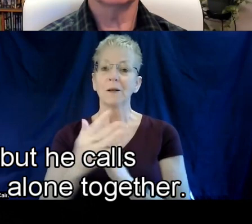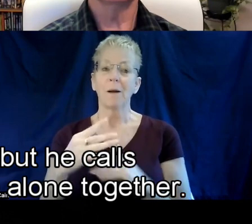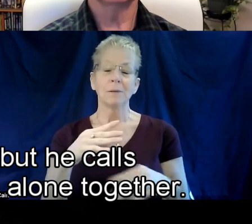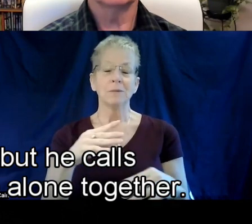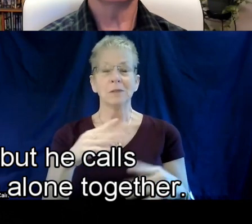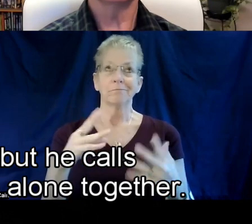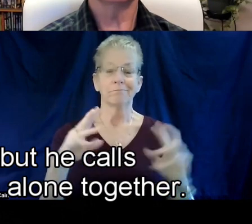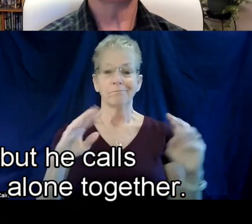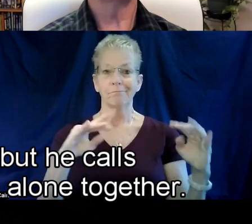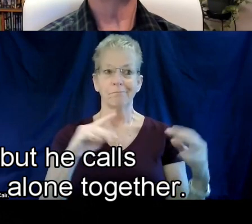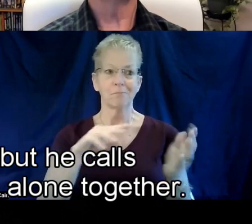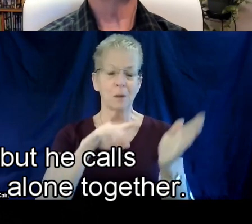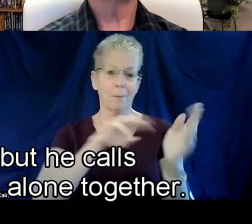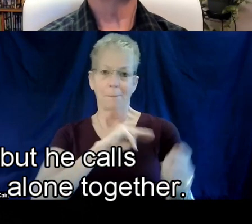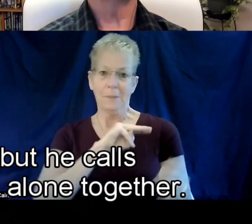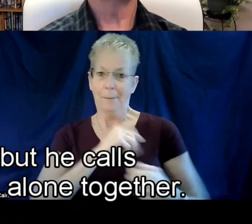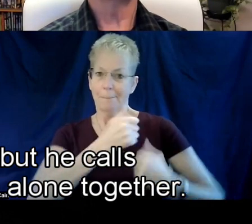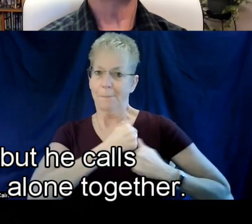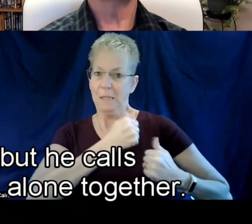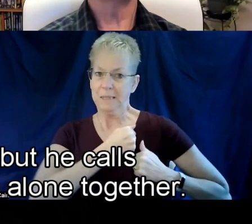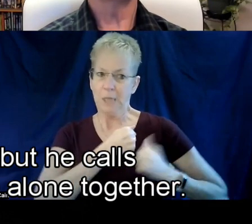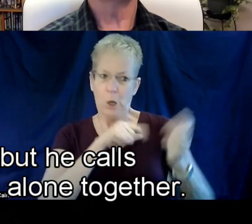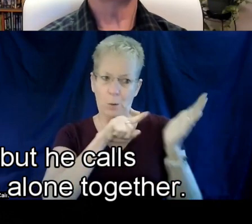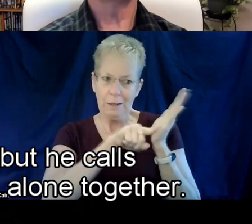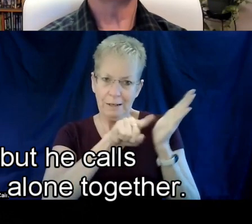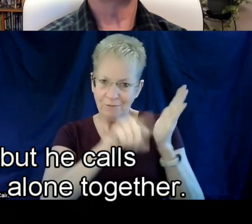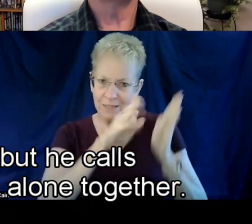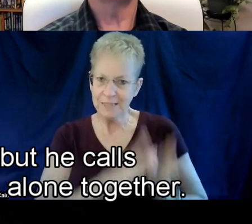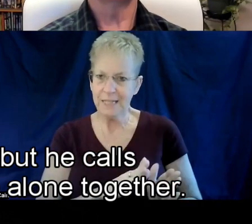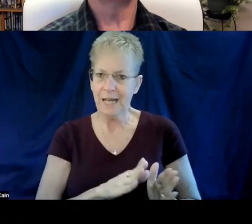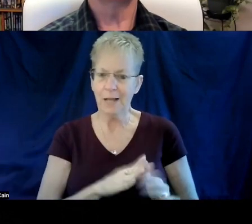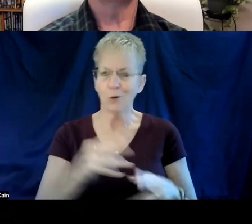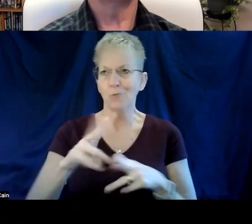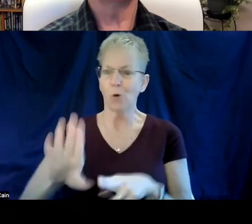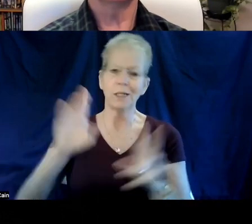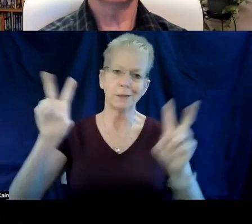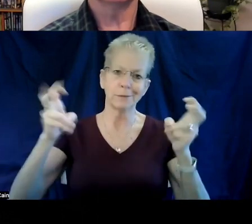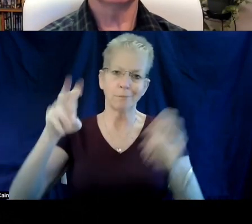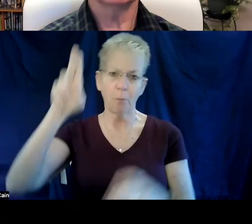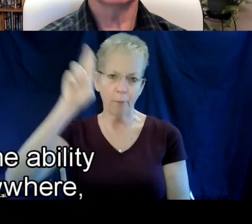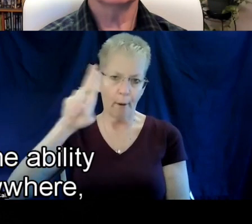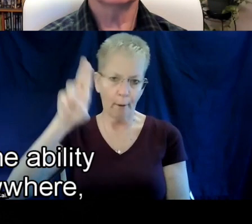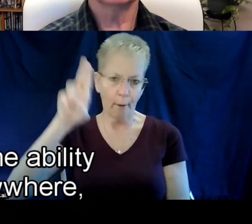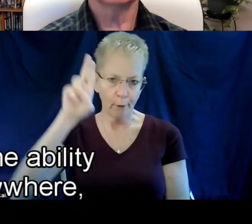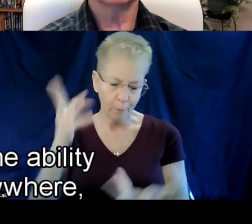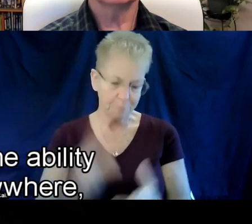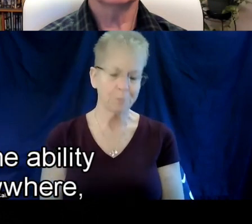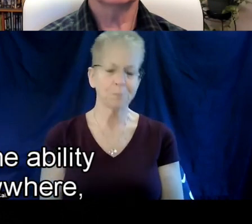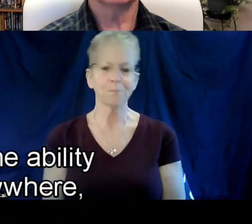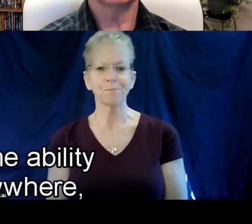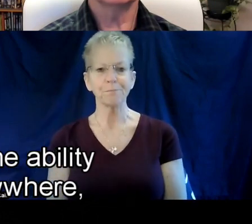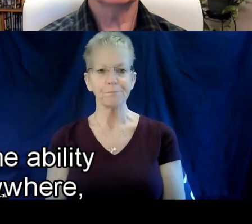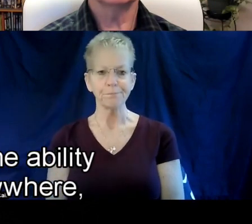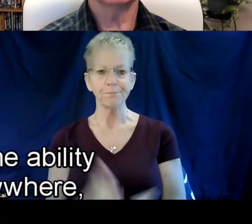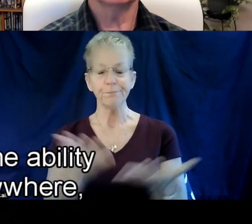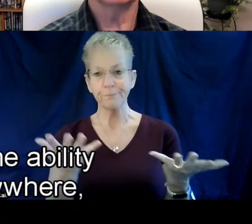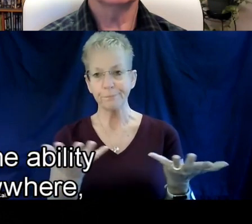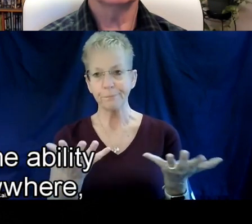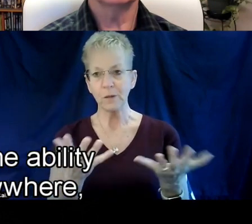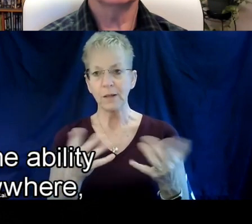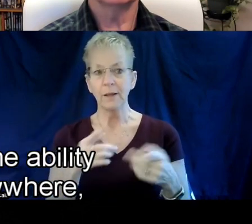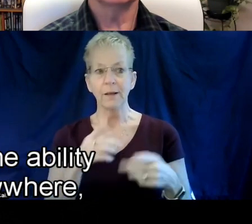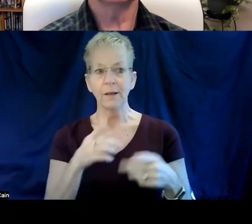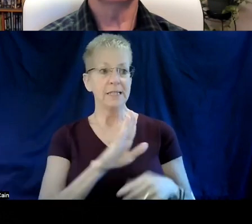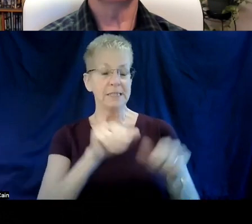It's a distant relative, but he calls him uncle when they're alone together. Um, and it gives me the ability to